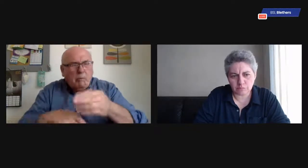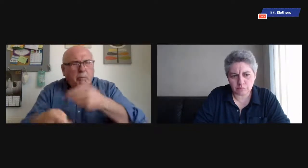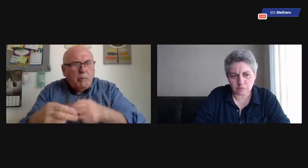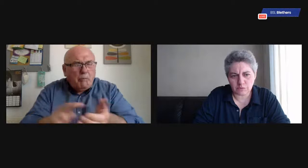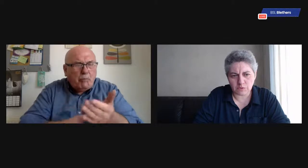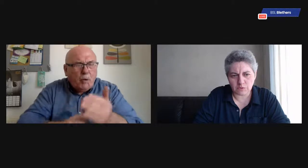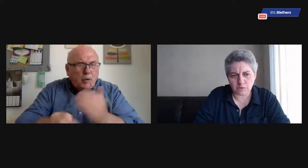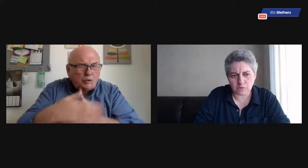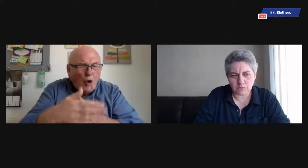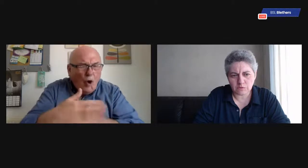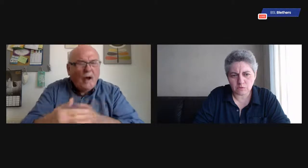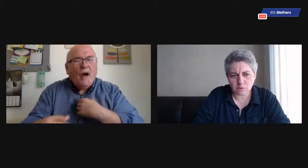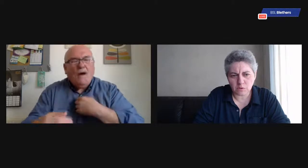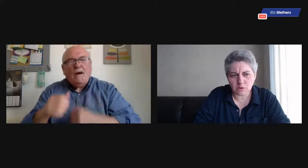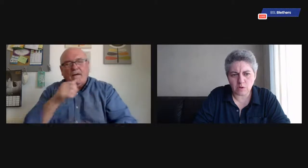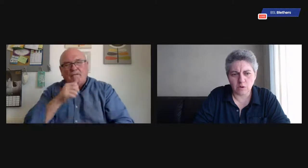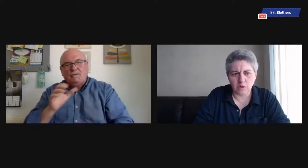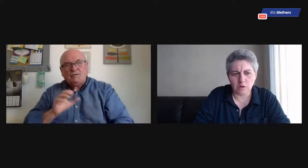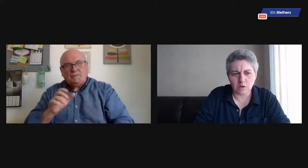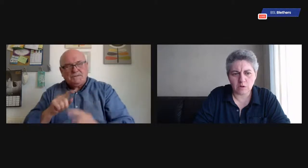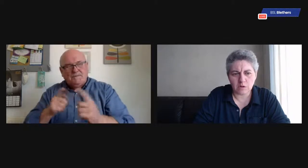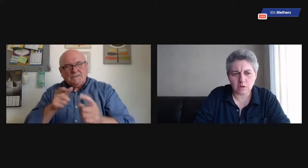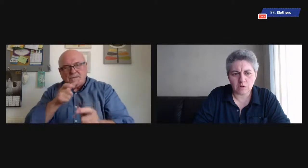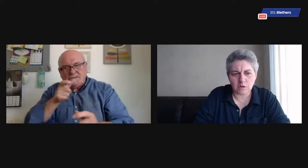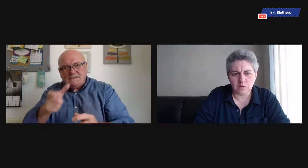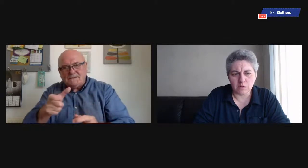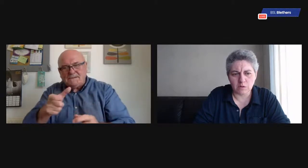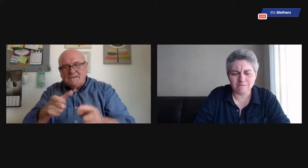and then they will start to give